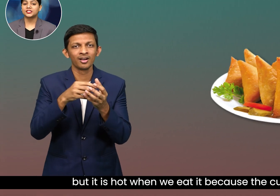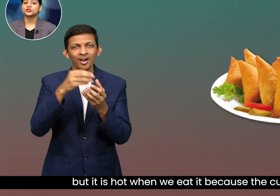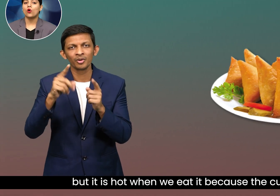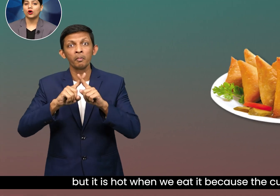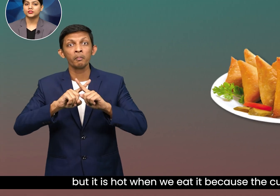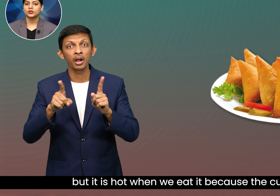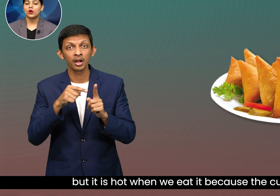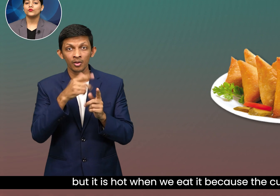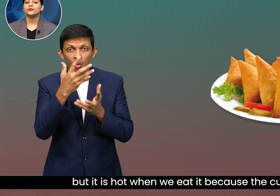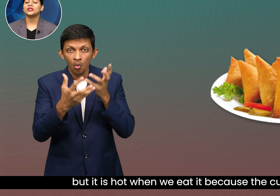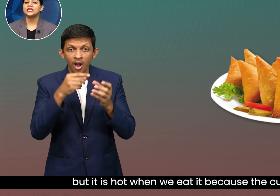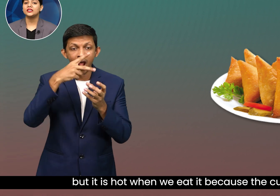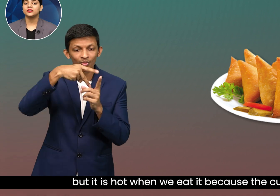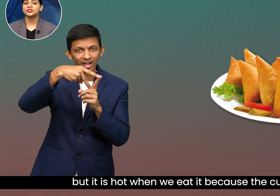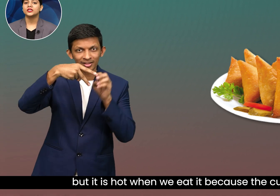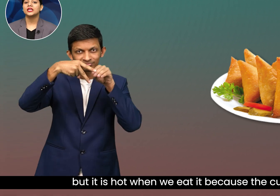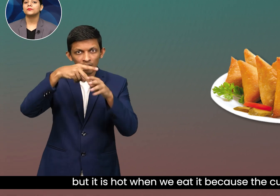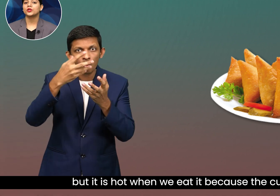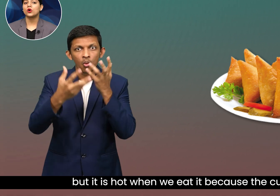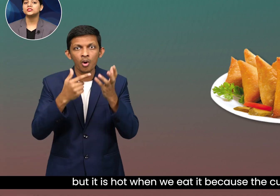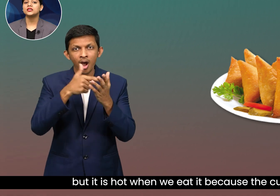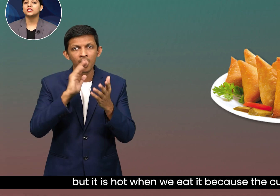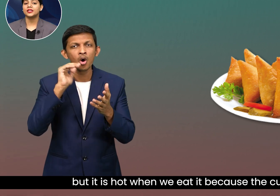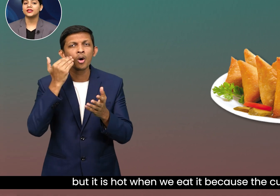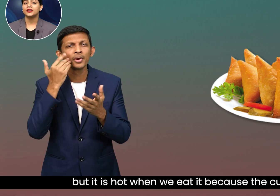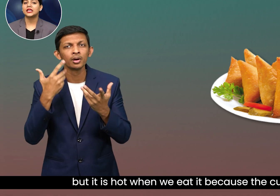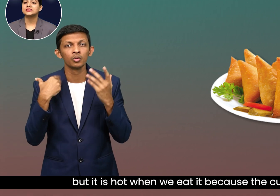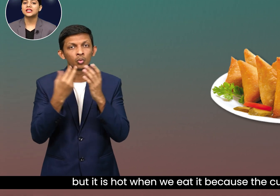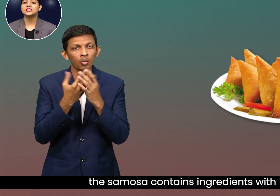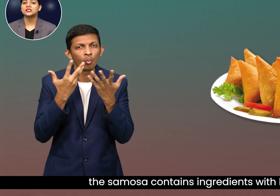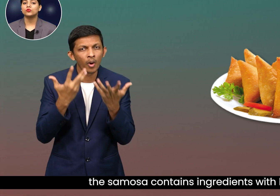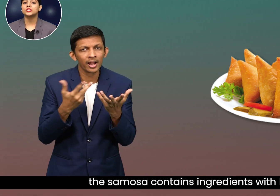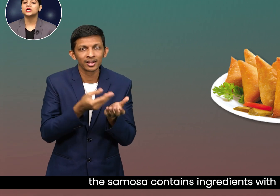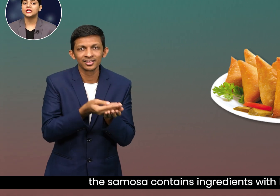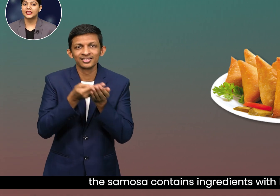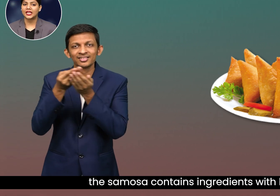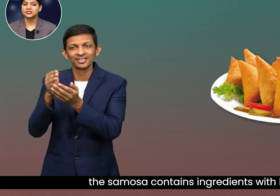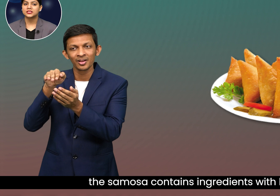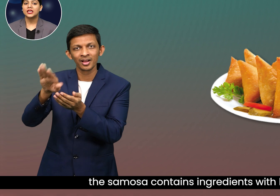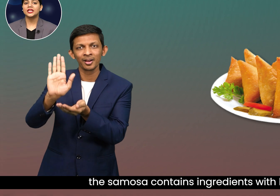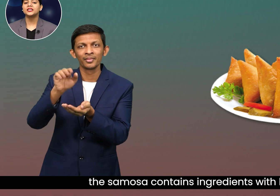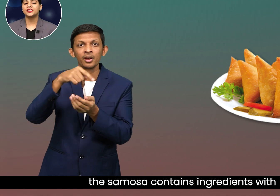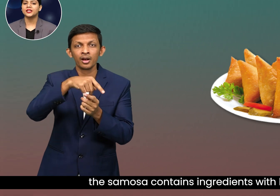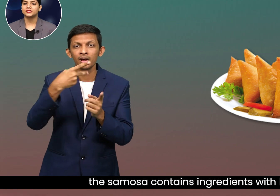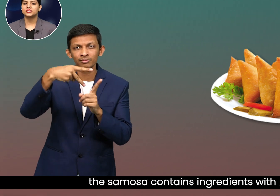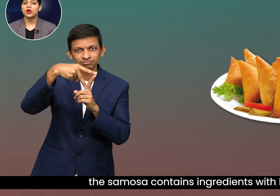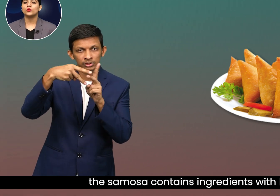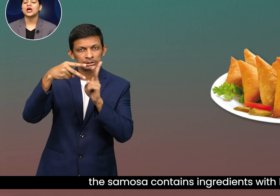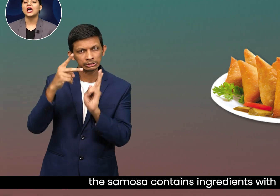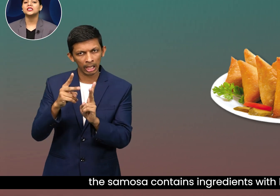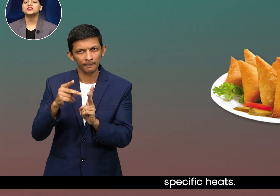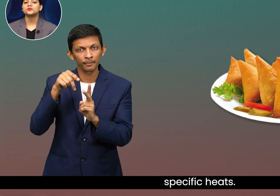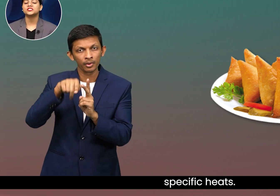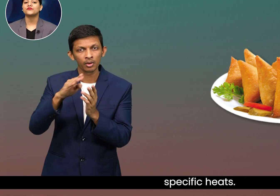but it is hot when we eat because the curry inside the samosa contains ingredients